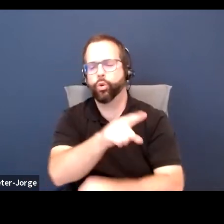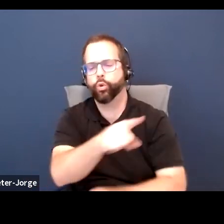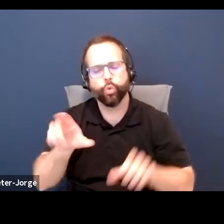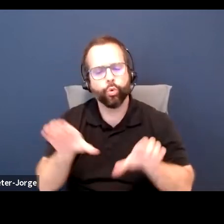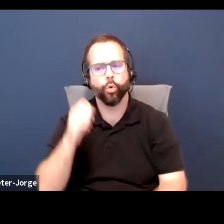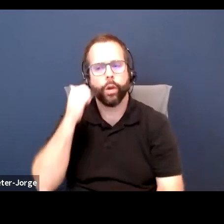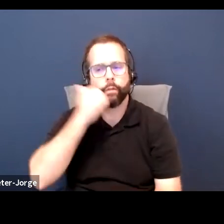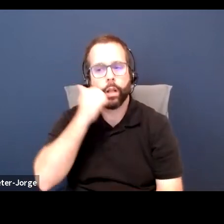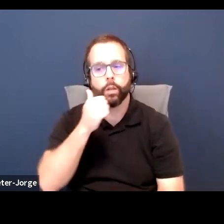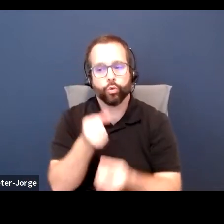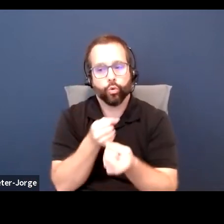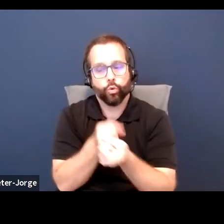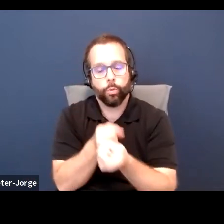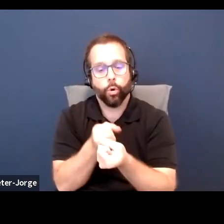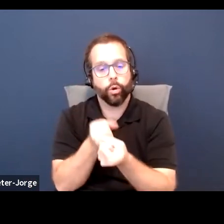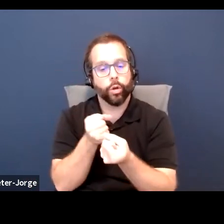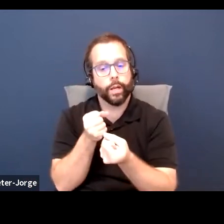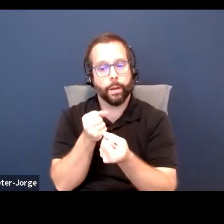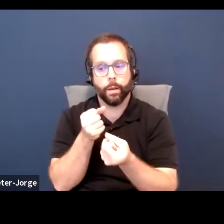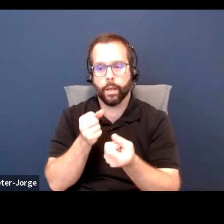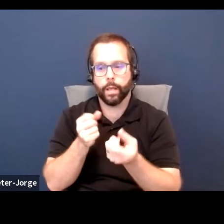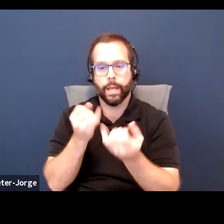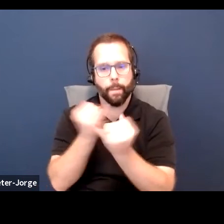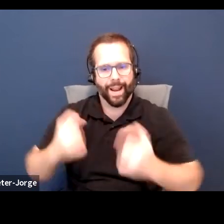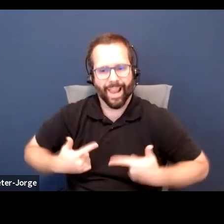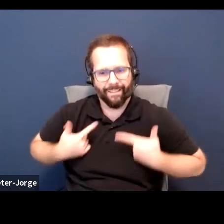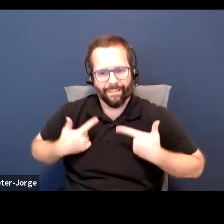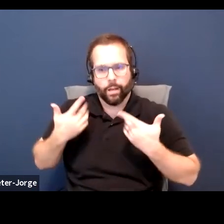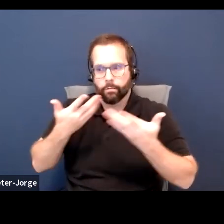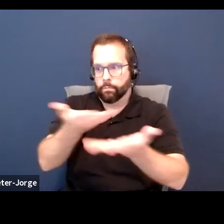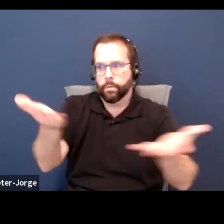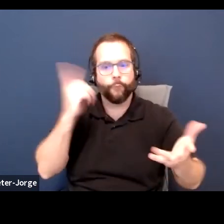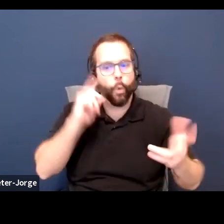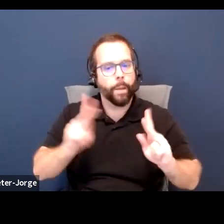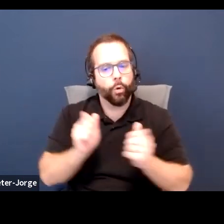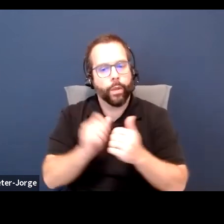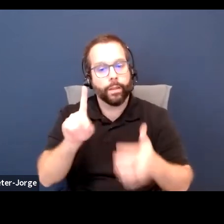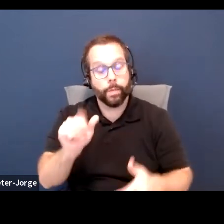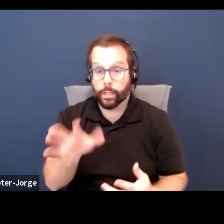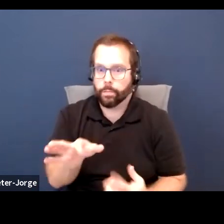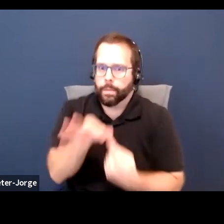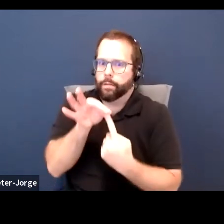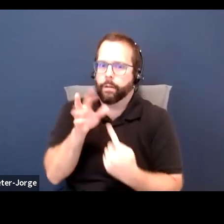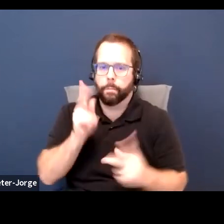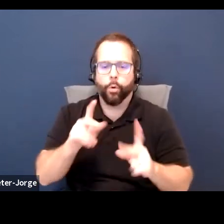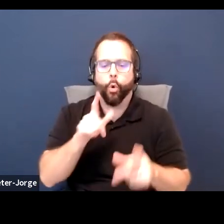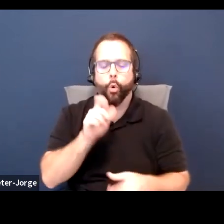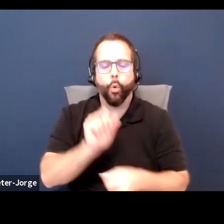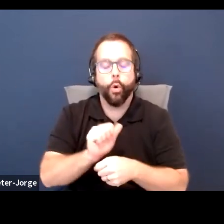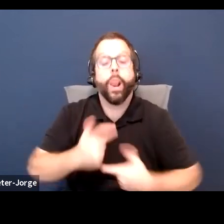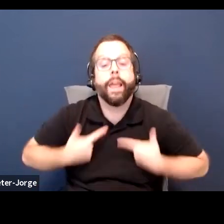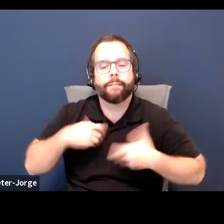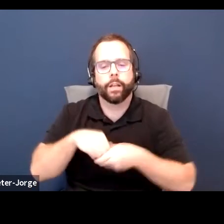the independent living of people with disabilities, particularly those in rural areas. Not only the work you did before